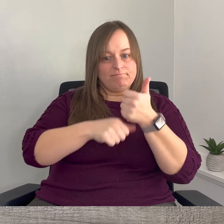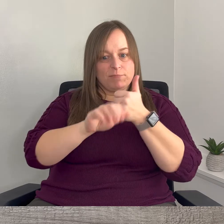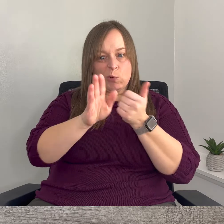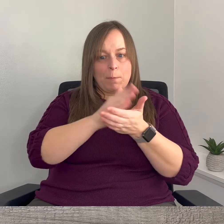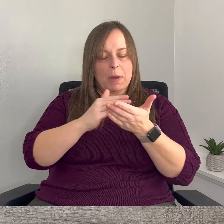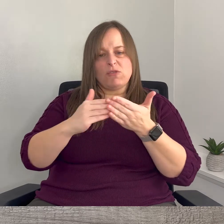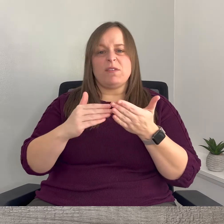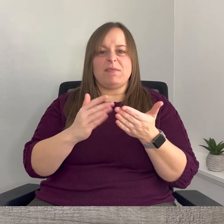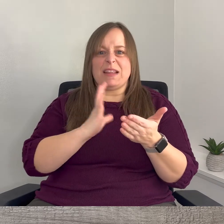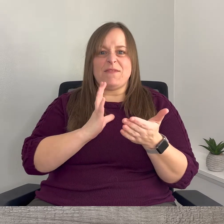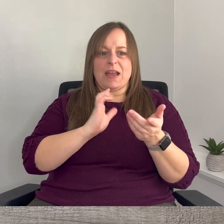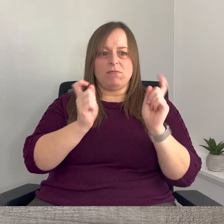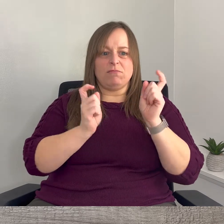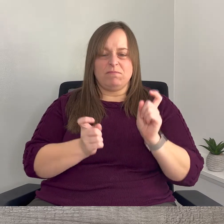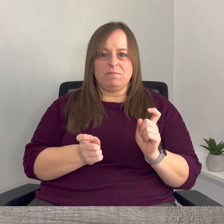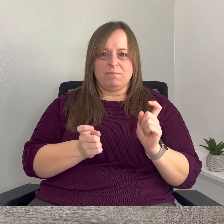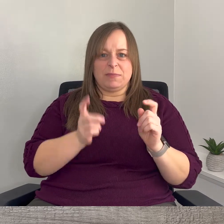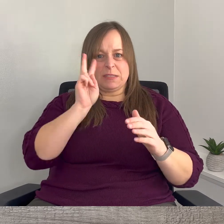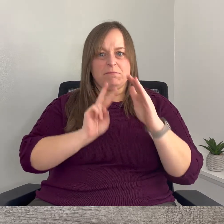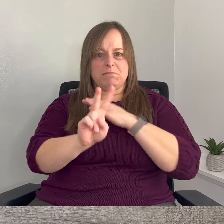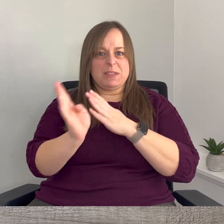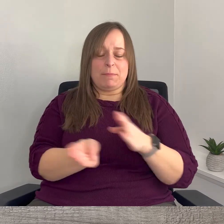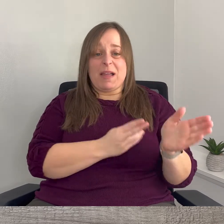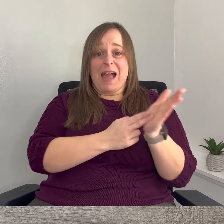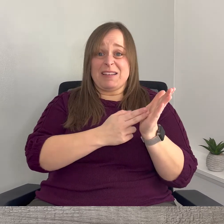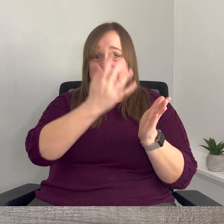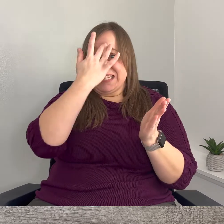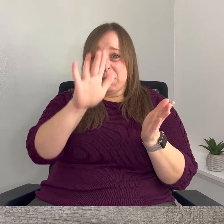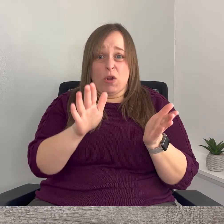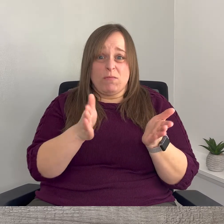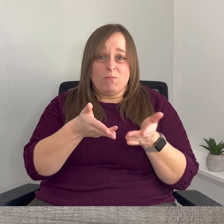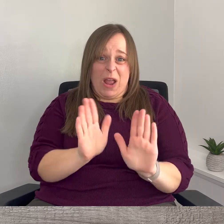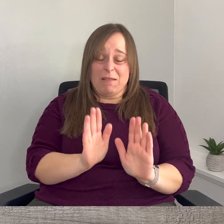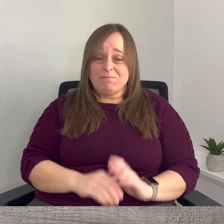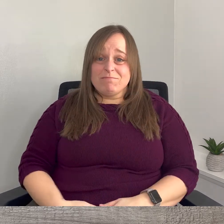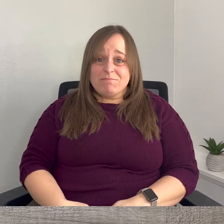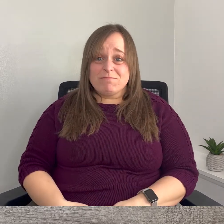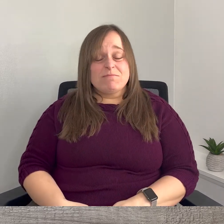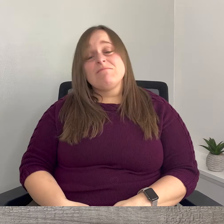it's within your budget, there's no problem with adjusting it and planning for it. I think that's just honestly smart.